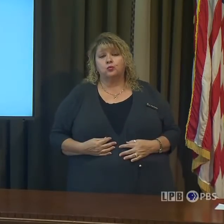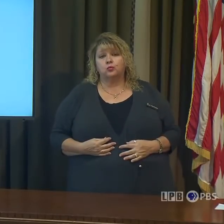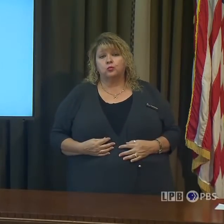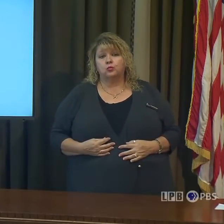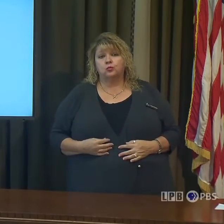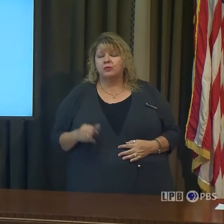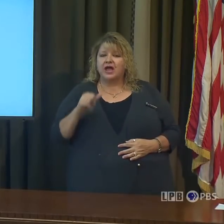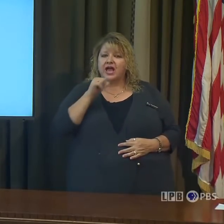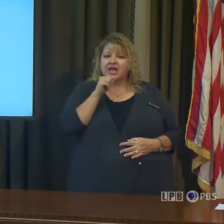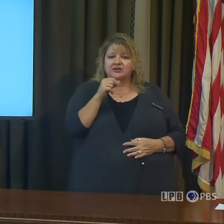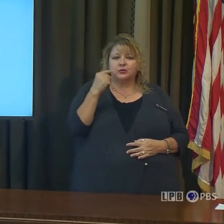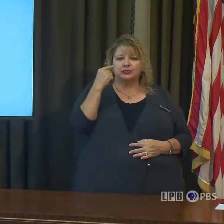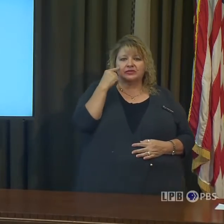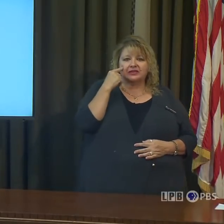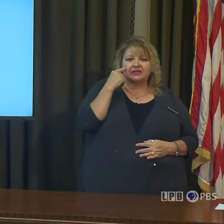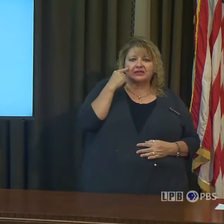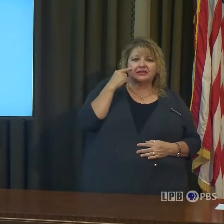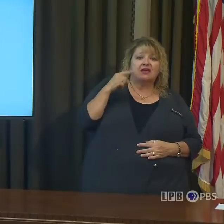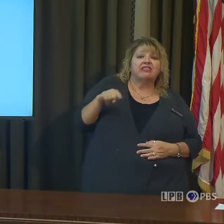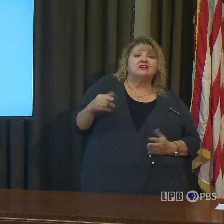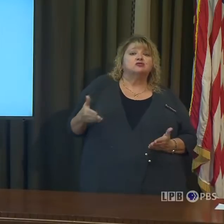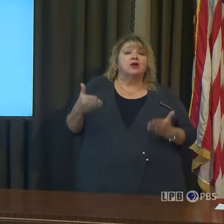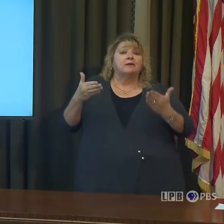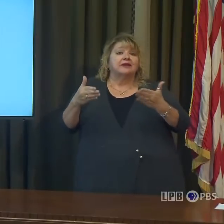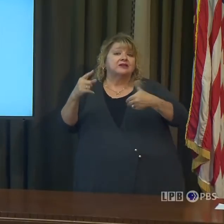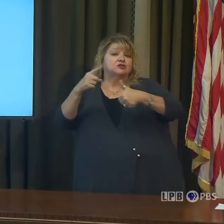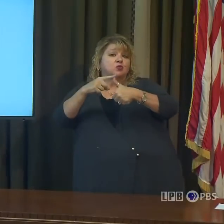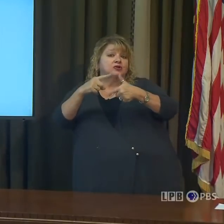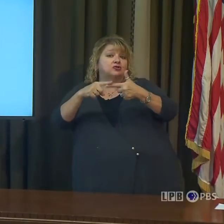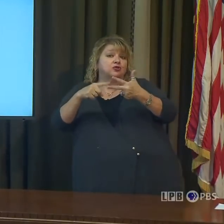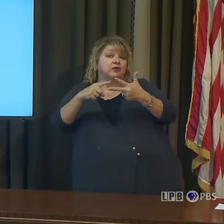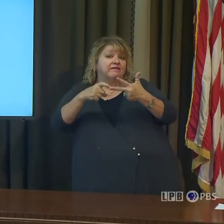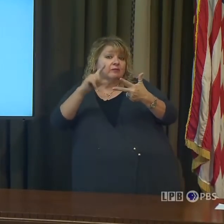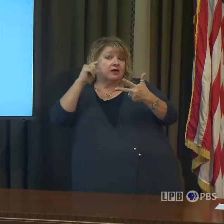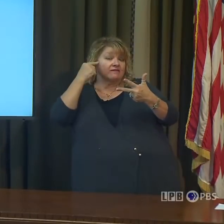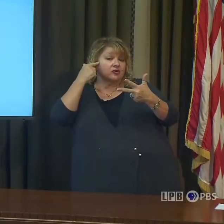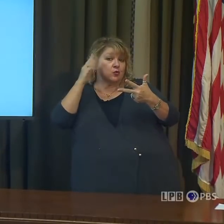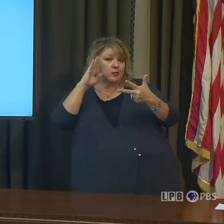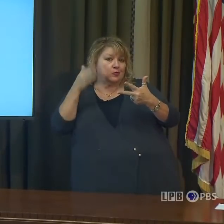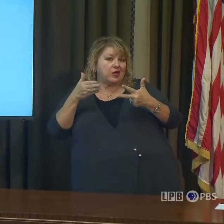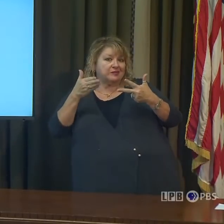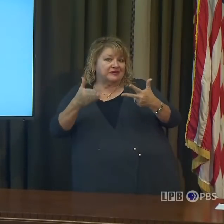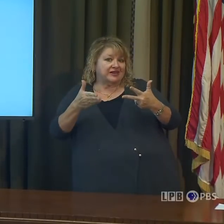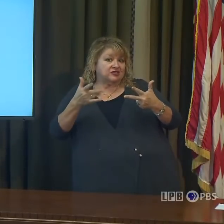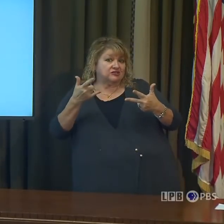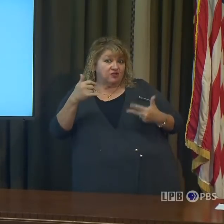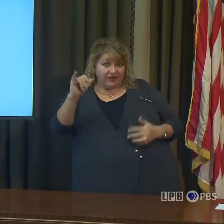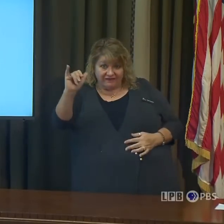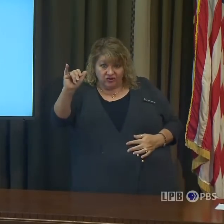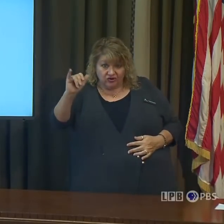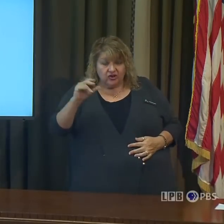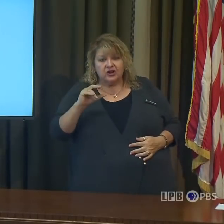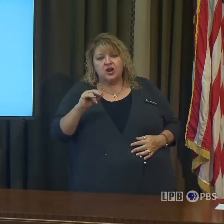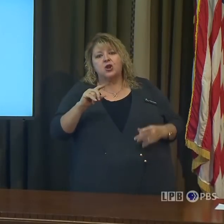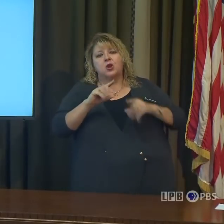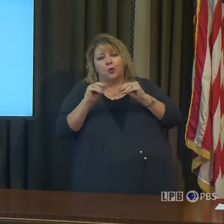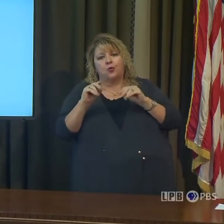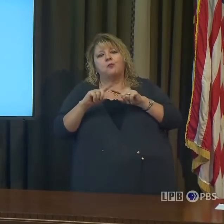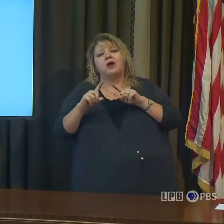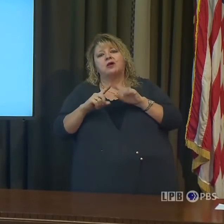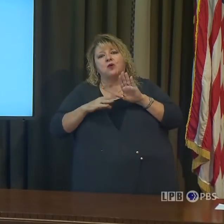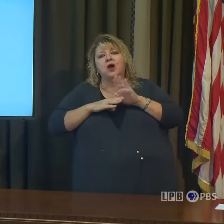I don't think these are going to be the recommendations forever, but we need to be cognizant of, while we are in a surge,